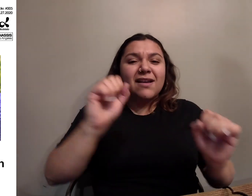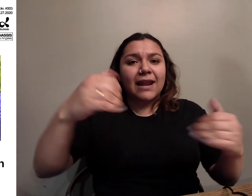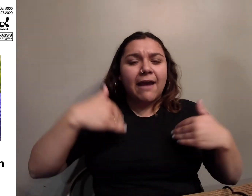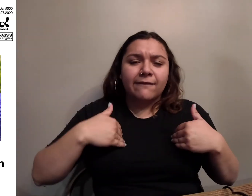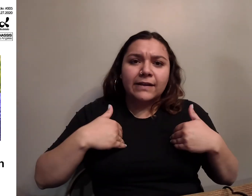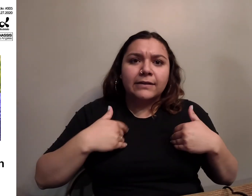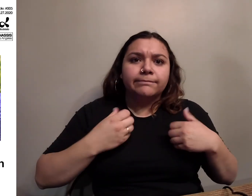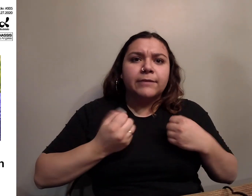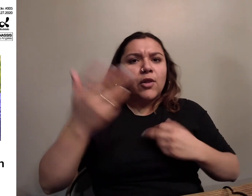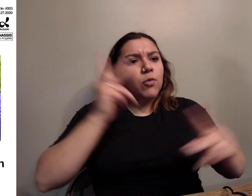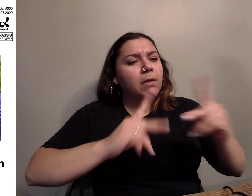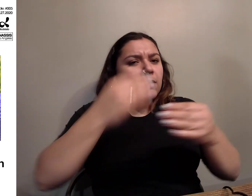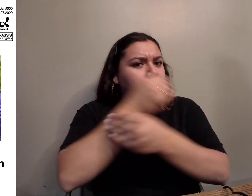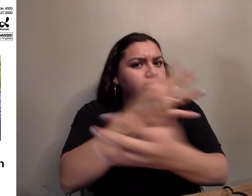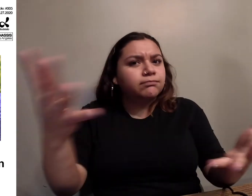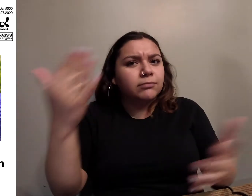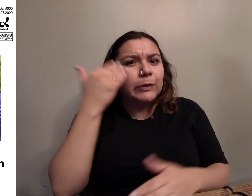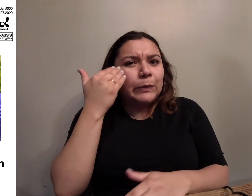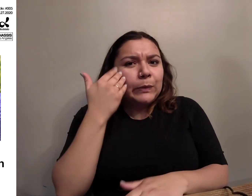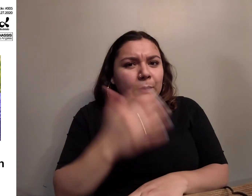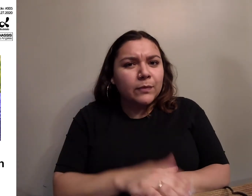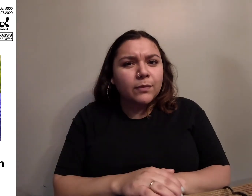collective consciousness?